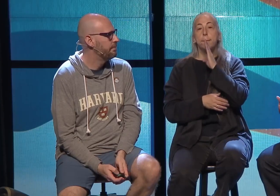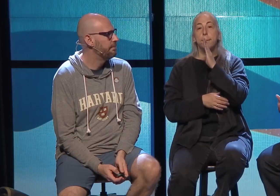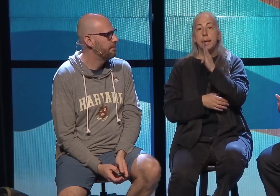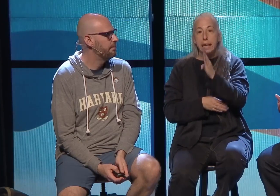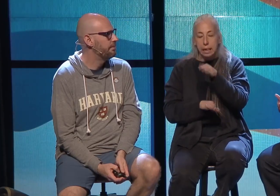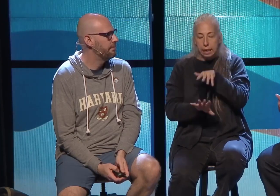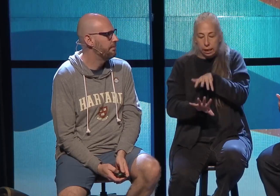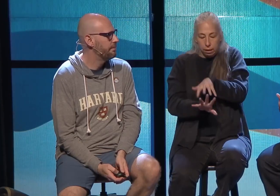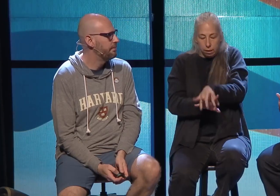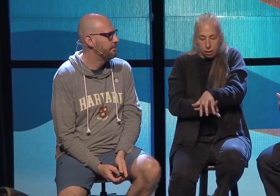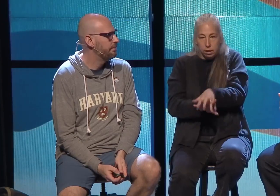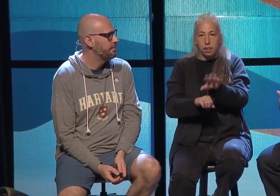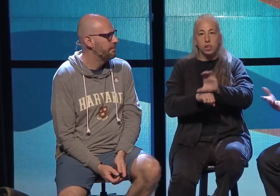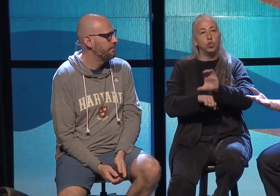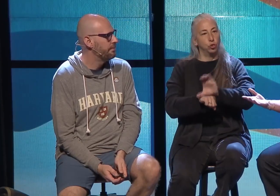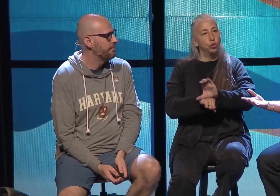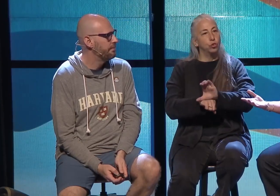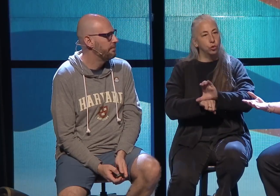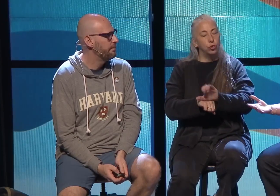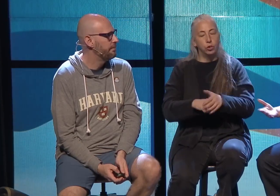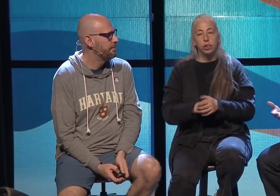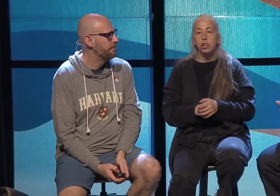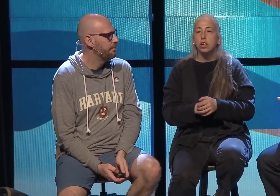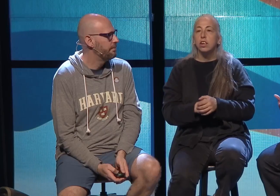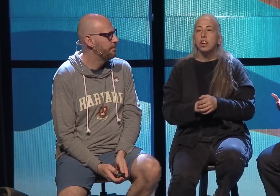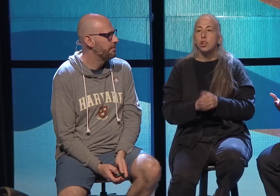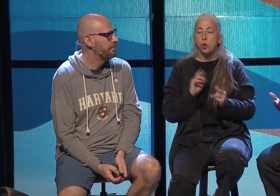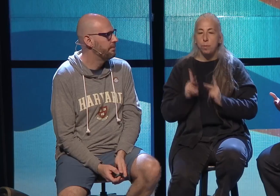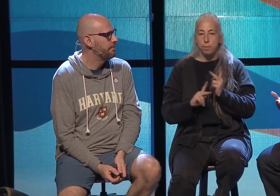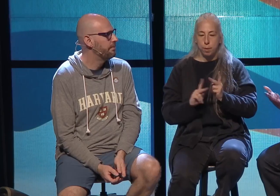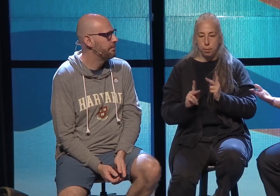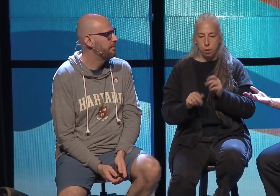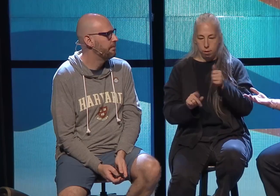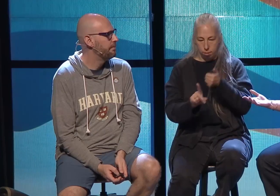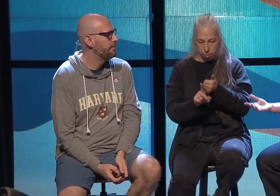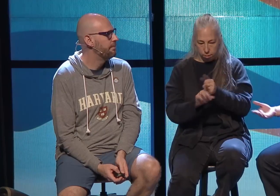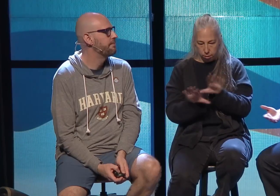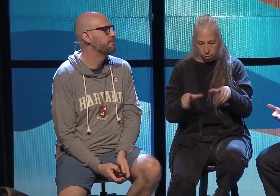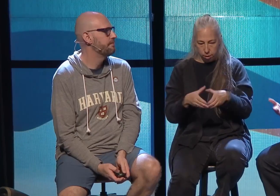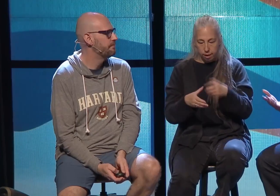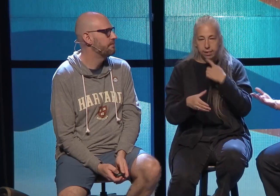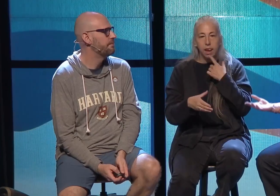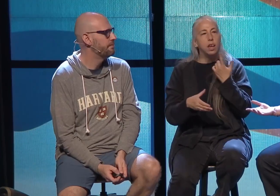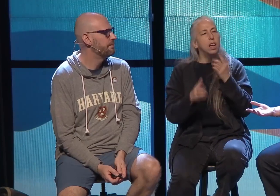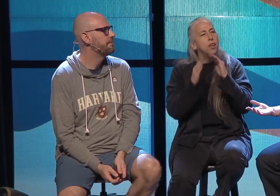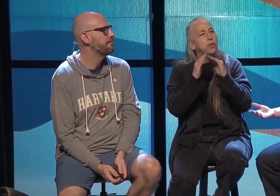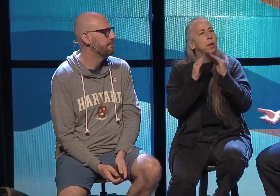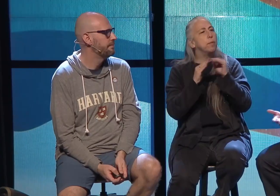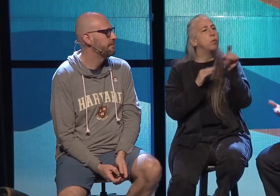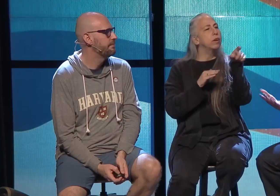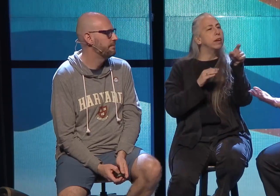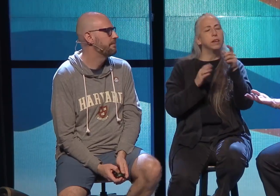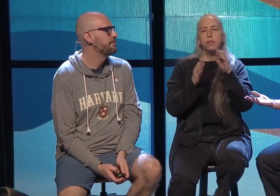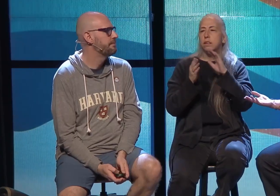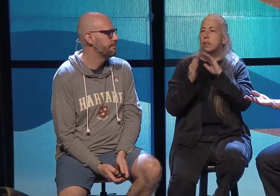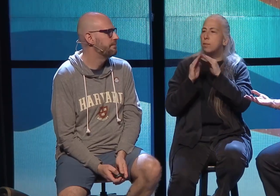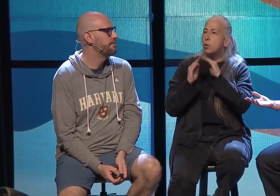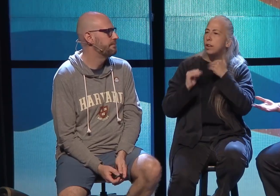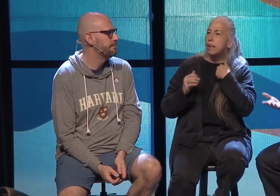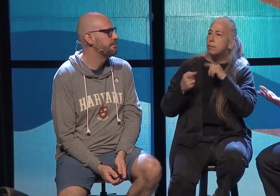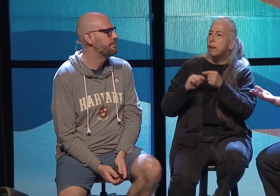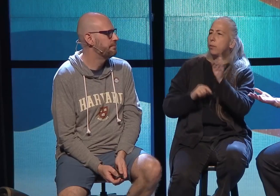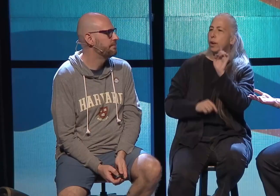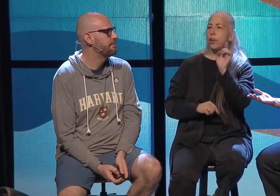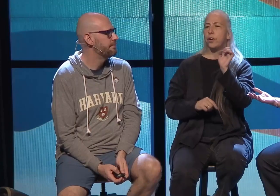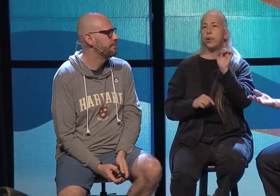So. They are looking out and saying, okay, where is there a need in the community? Where is there pain in the community? How do we show up with that?